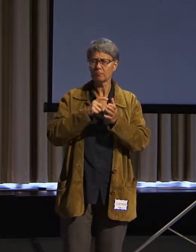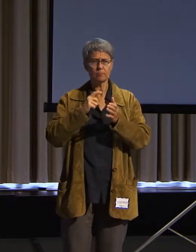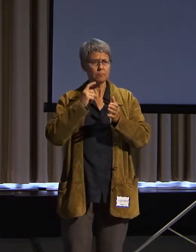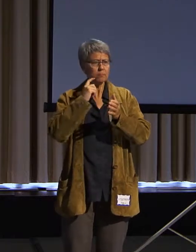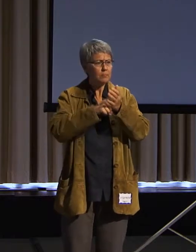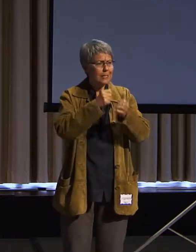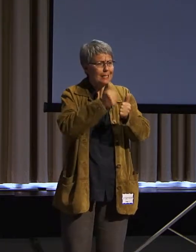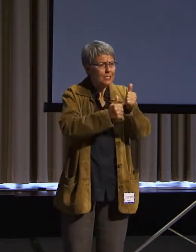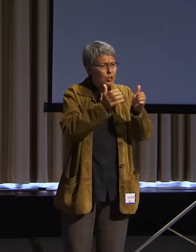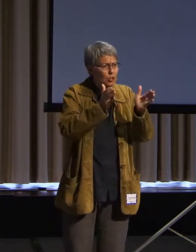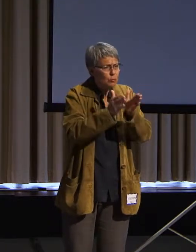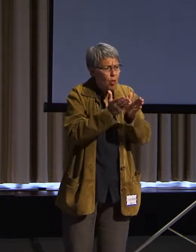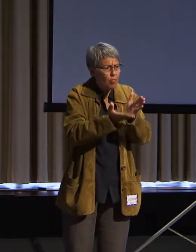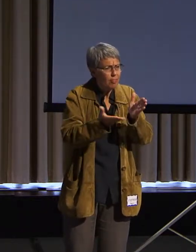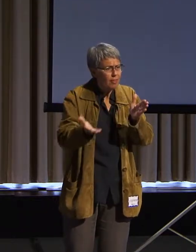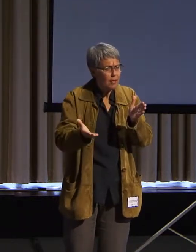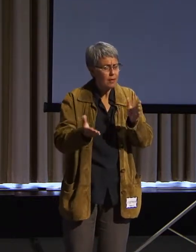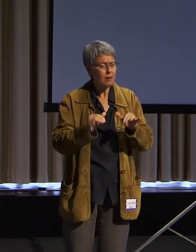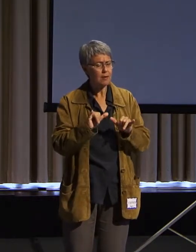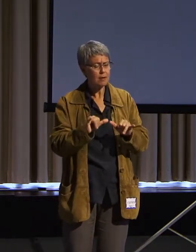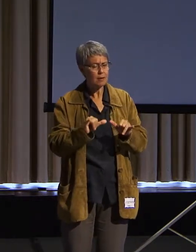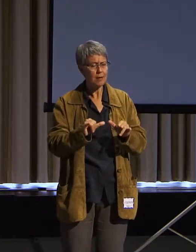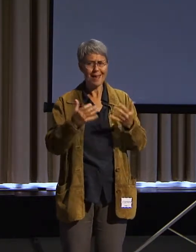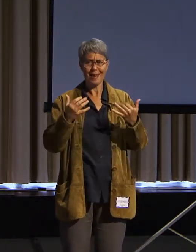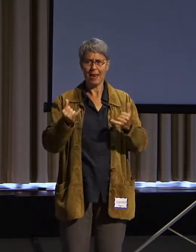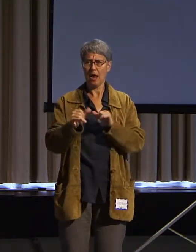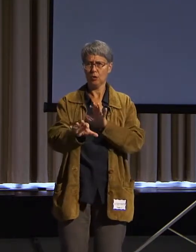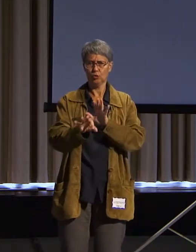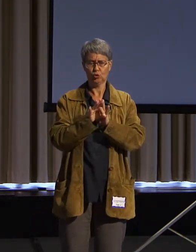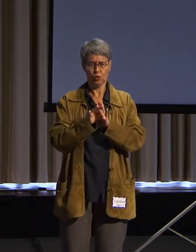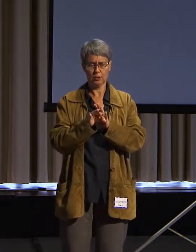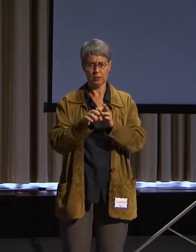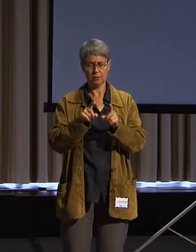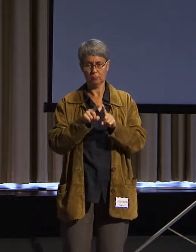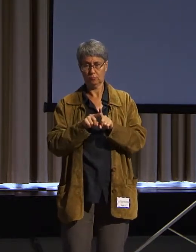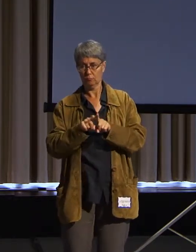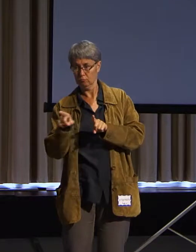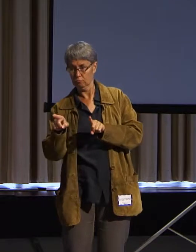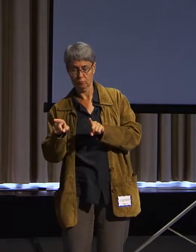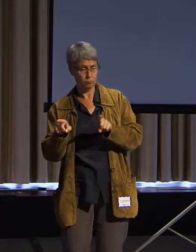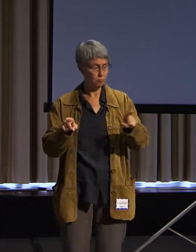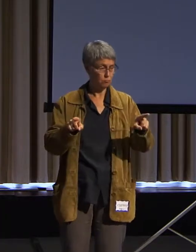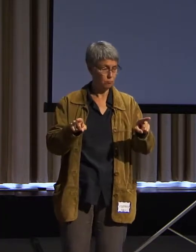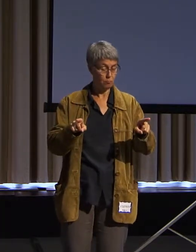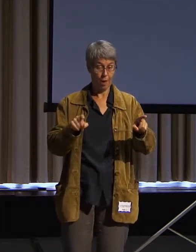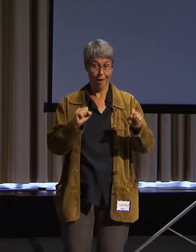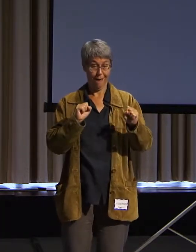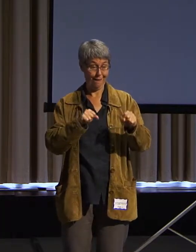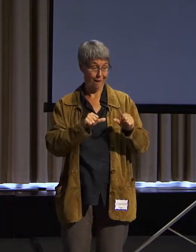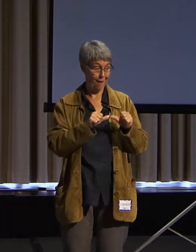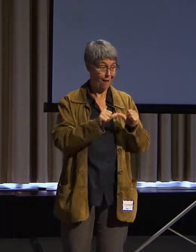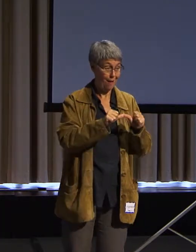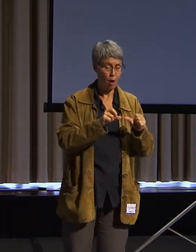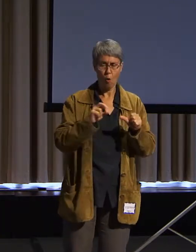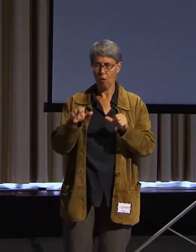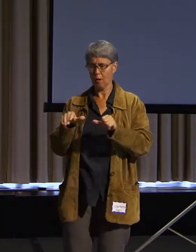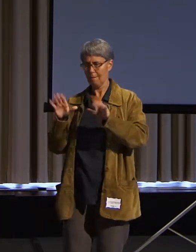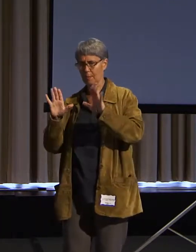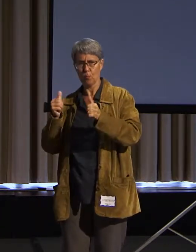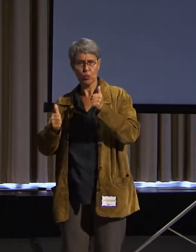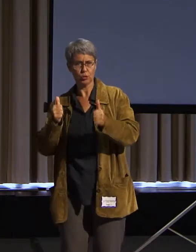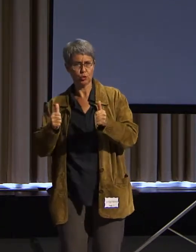so that I can know when there is a choice to be made or when I need to just surrender. Being gentle with myself in times of surrender